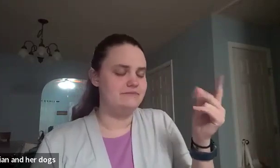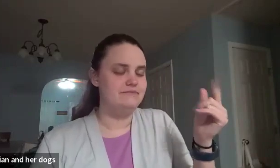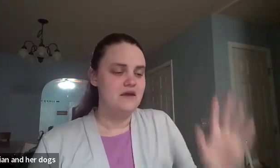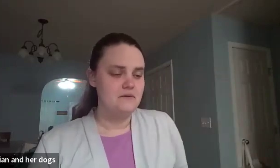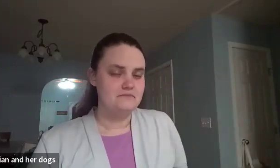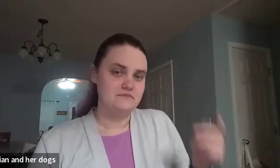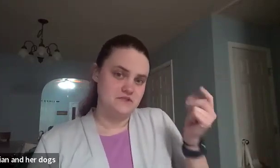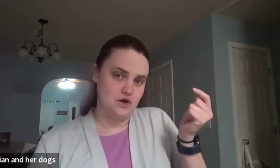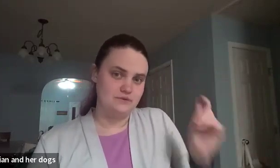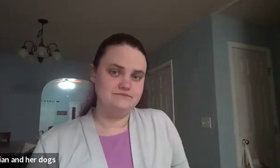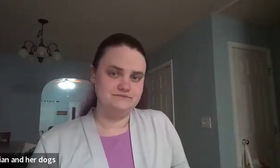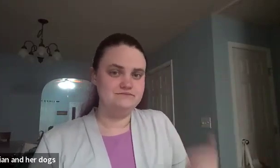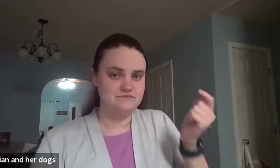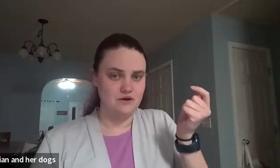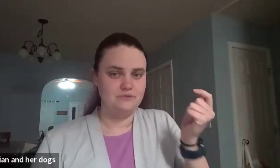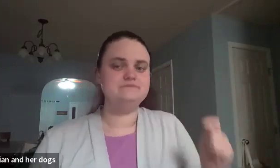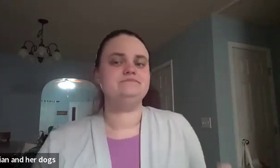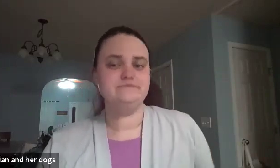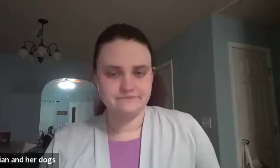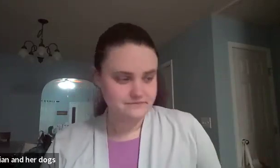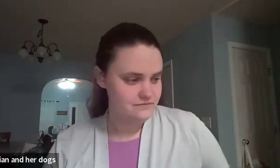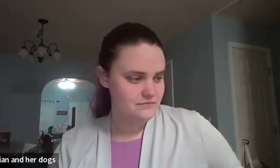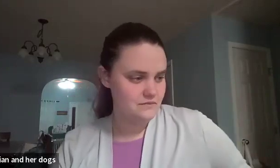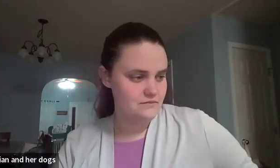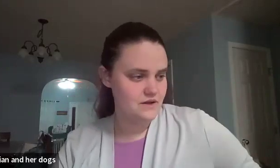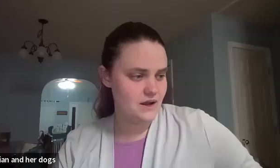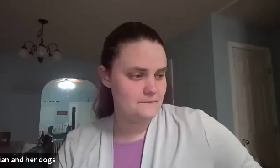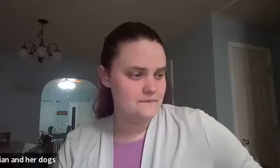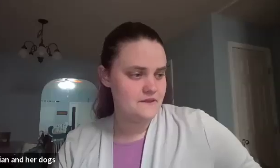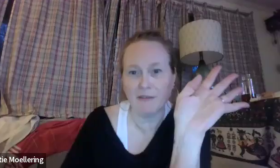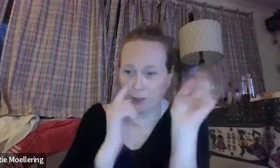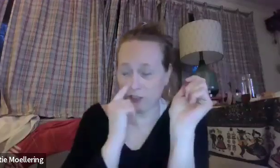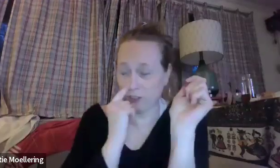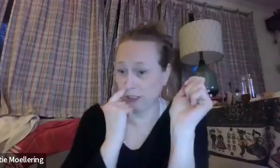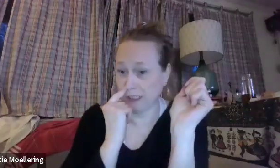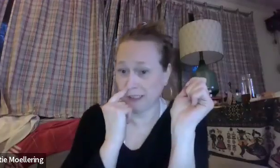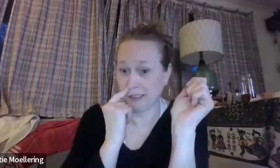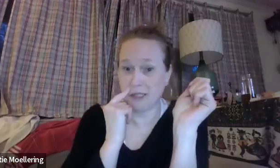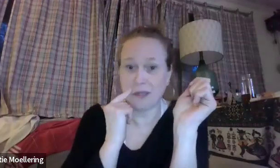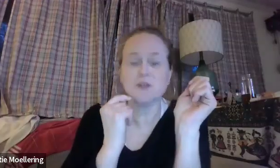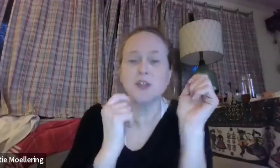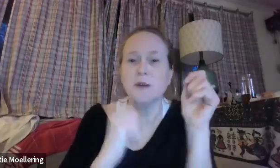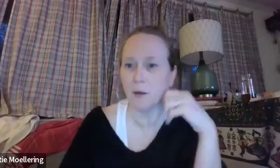flick. Dog, dog. Okay. I have a question, Jillian. Yes. So if I